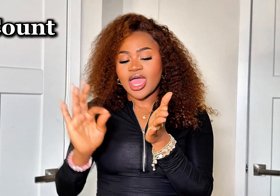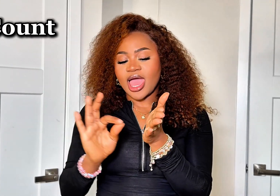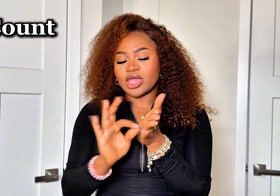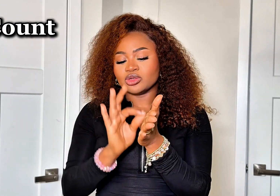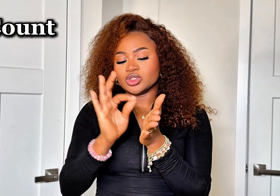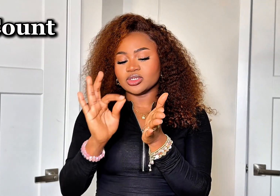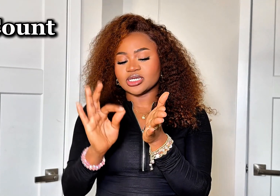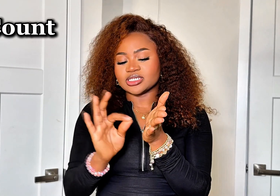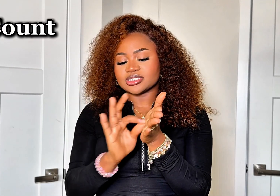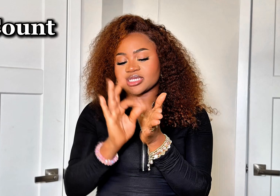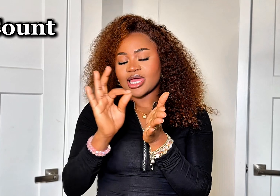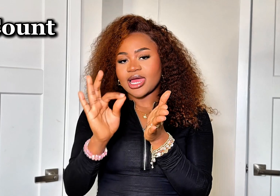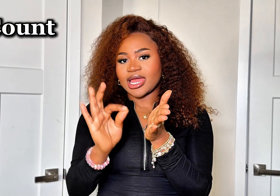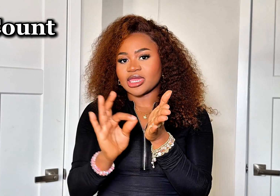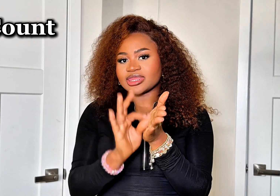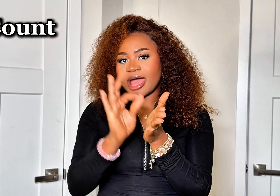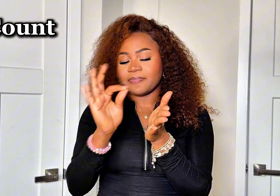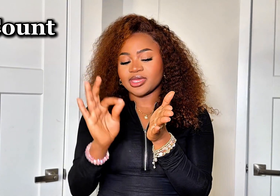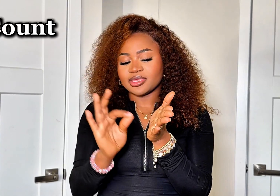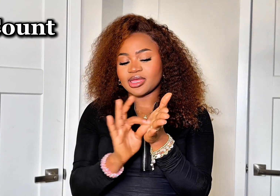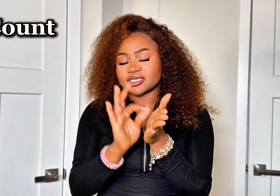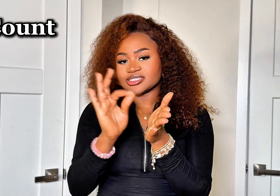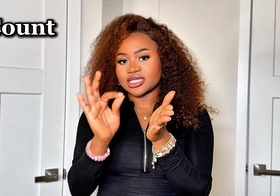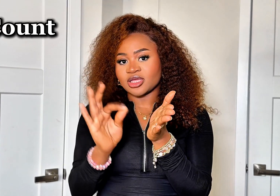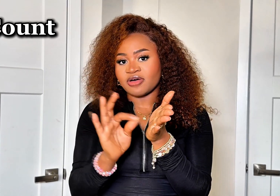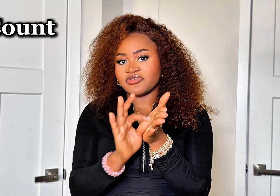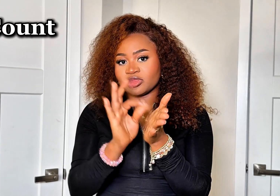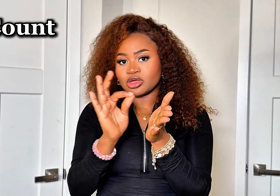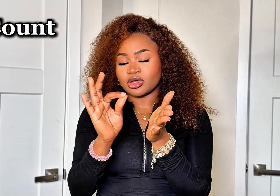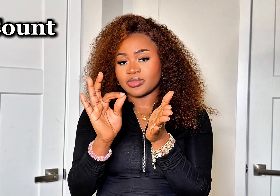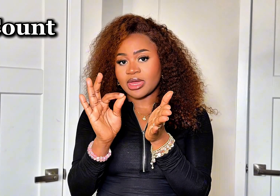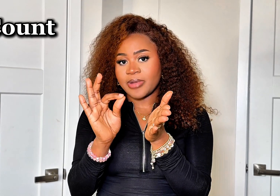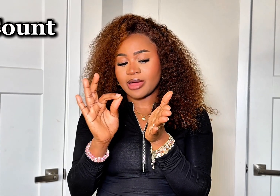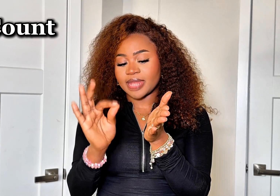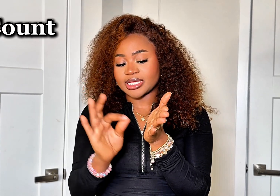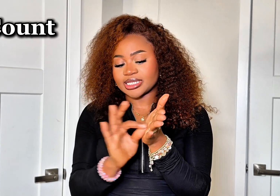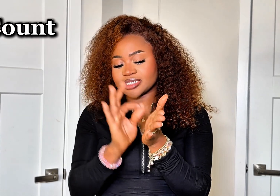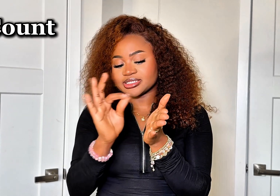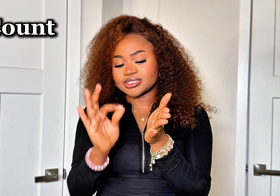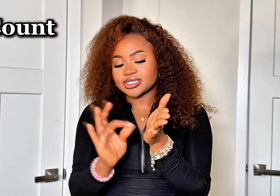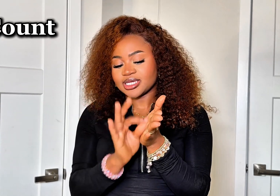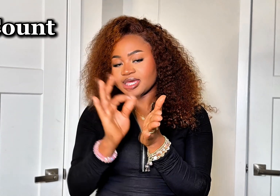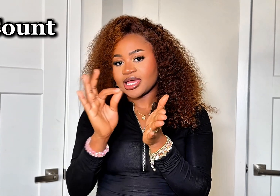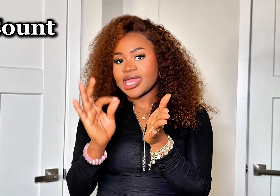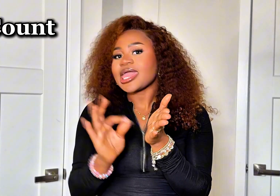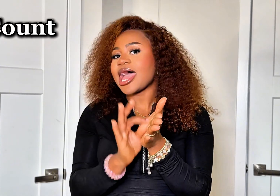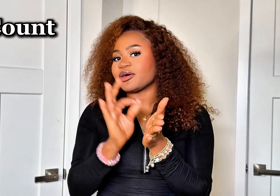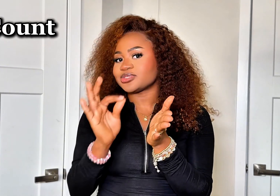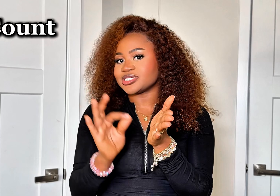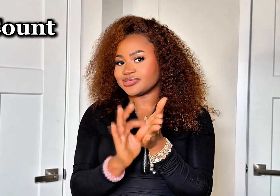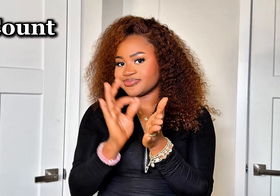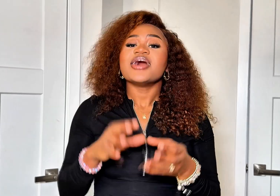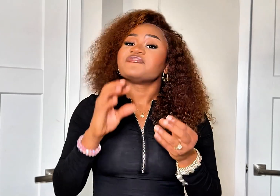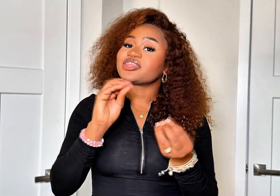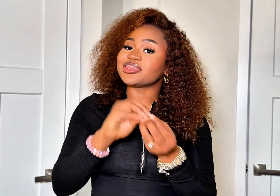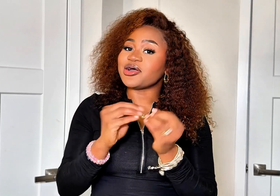and you do this like you're tapping at the center of your non-dominant palm like this. Counting. For the